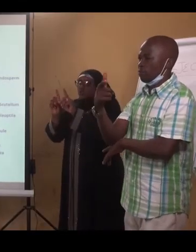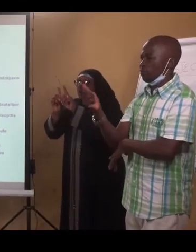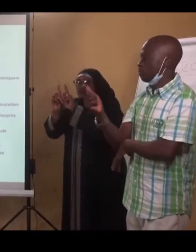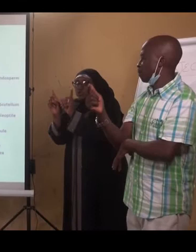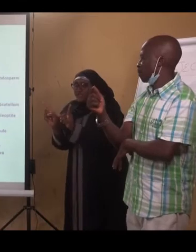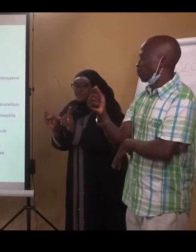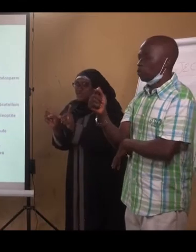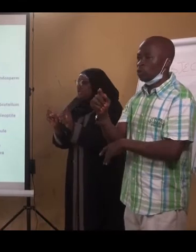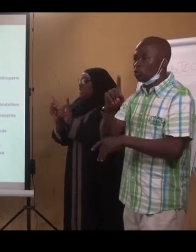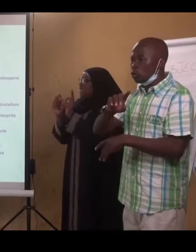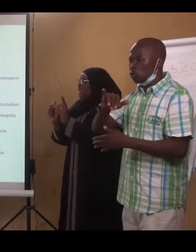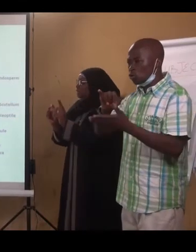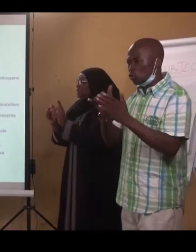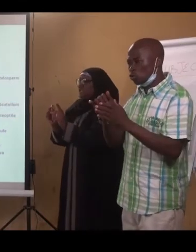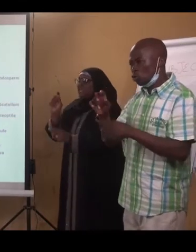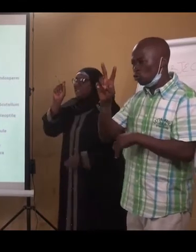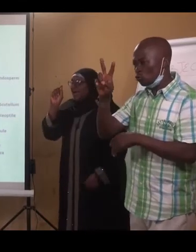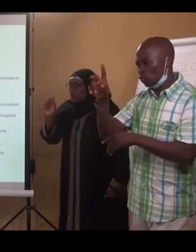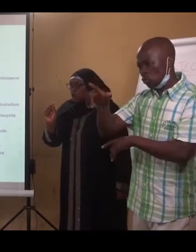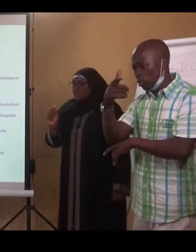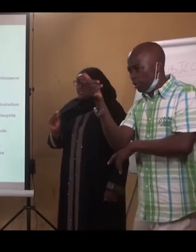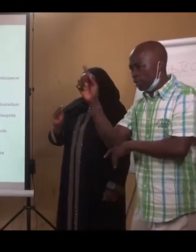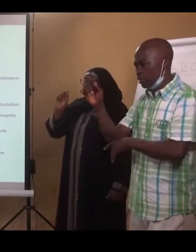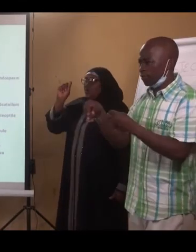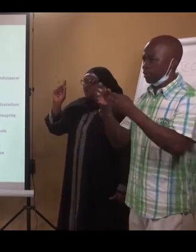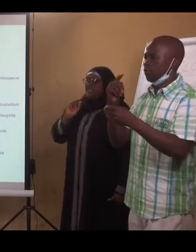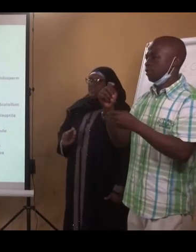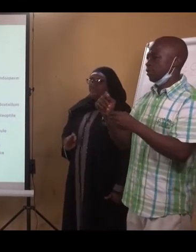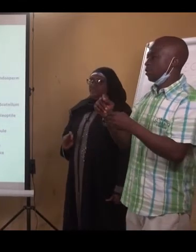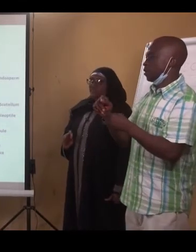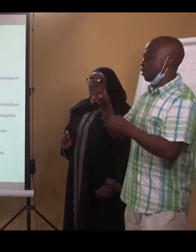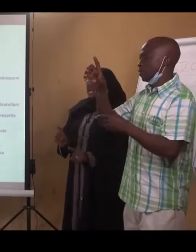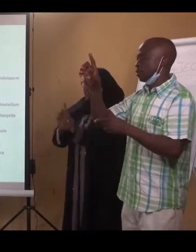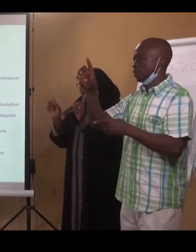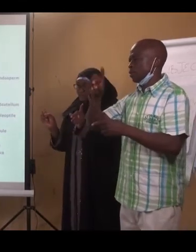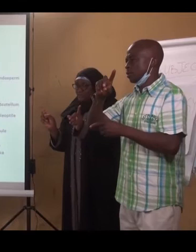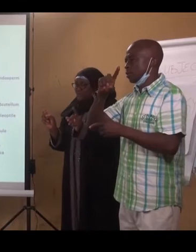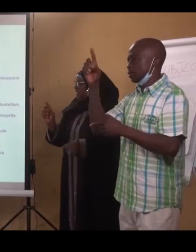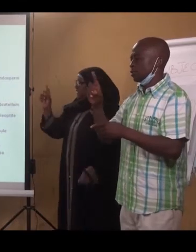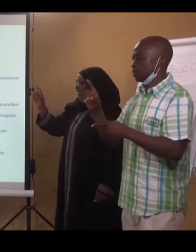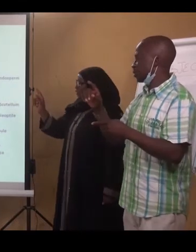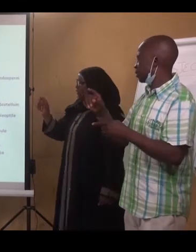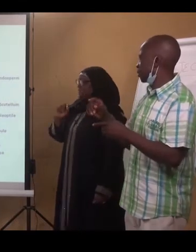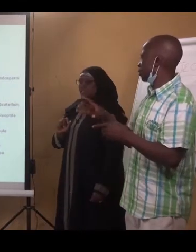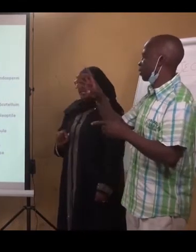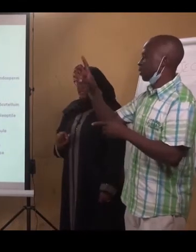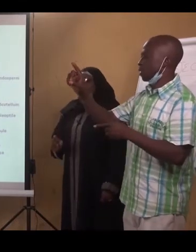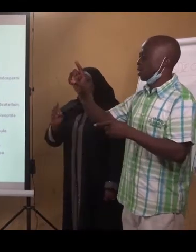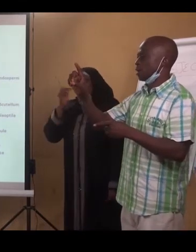those two leaves gives the dicot seed. It has two leaves, dicot seed. But look